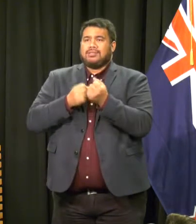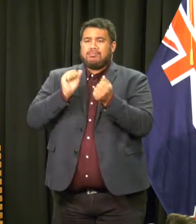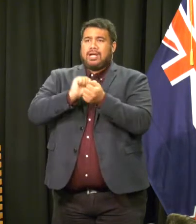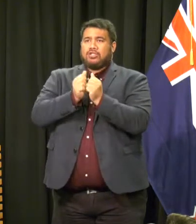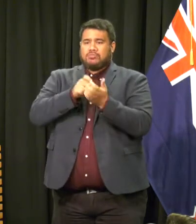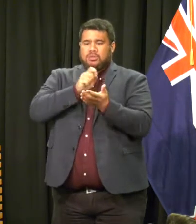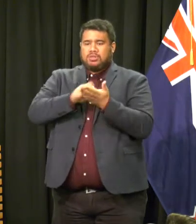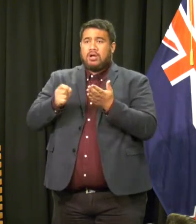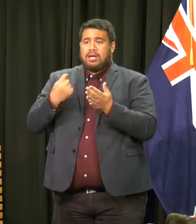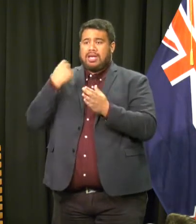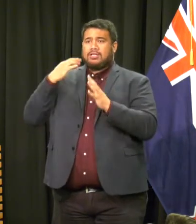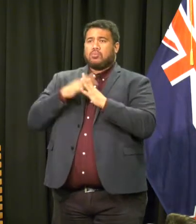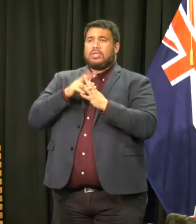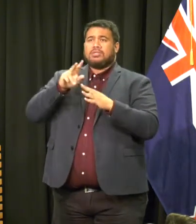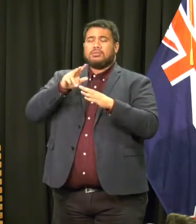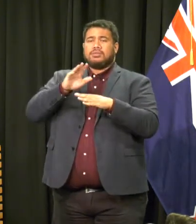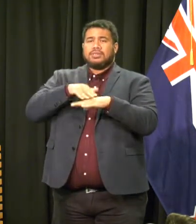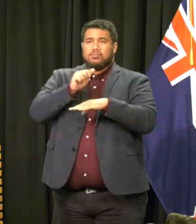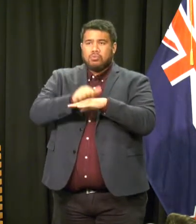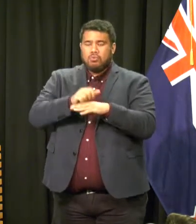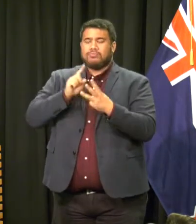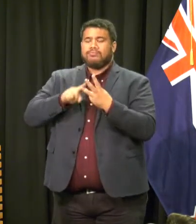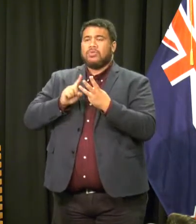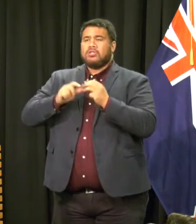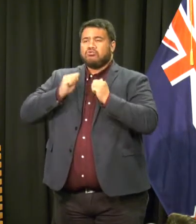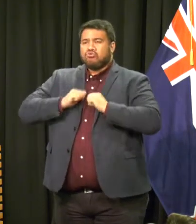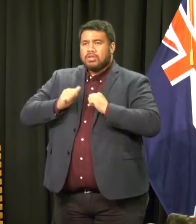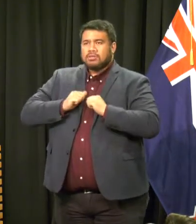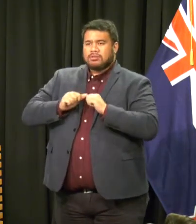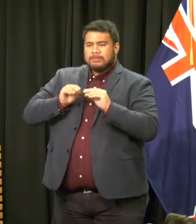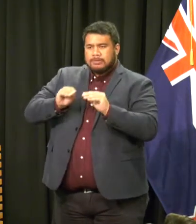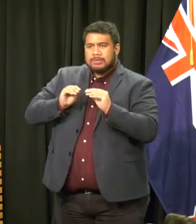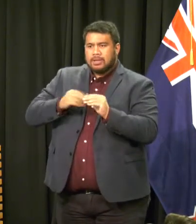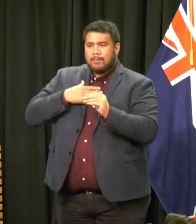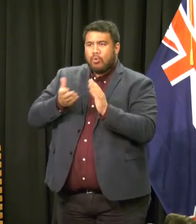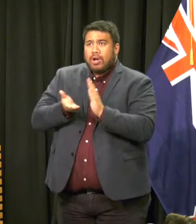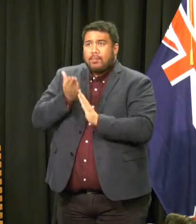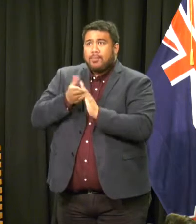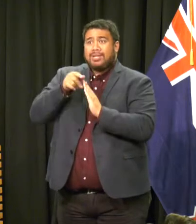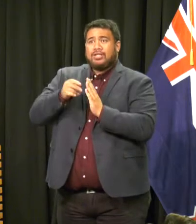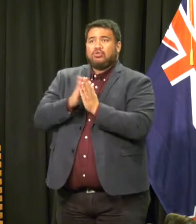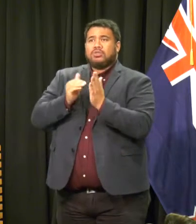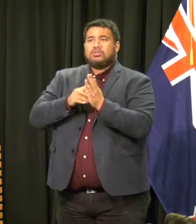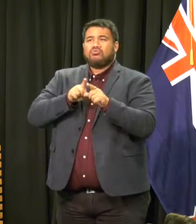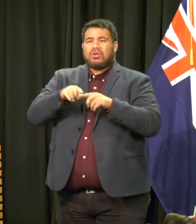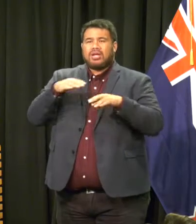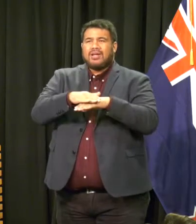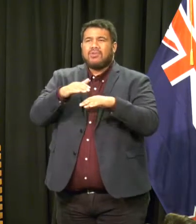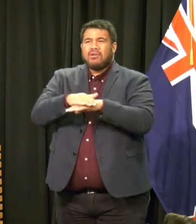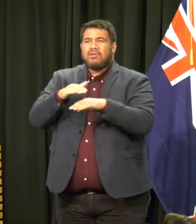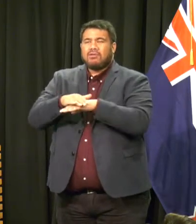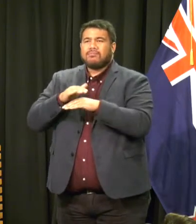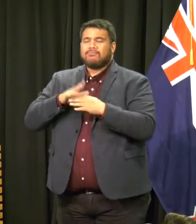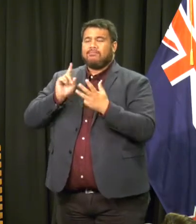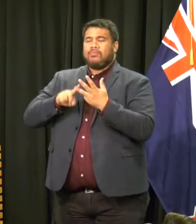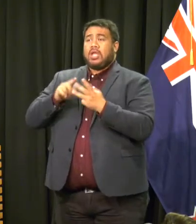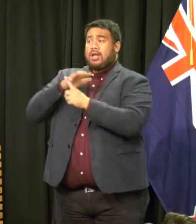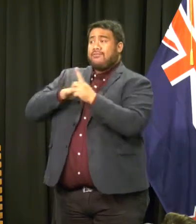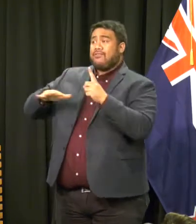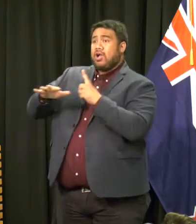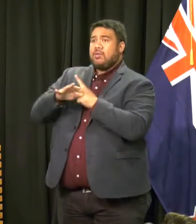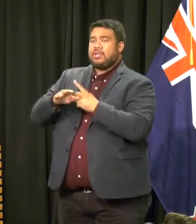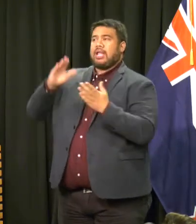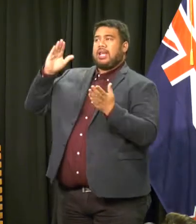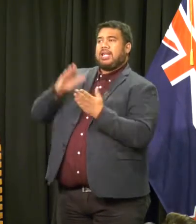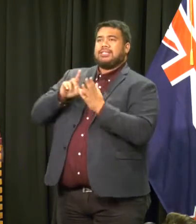last week, reforming skills and trade training to address labour shortages and productivity gaps, sustaining our environment by moving to a